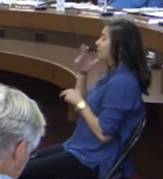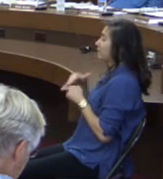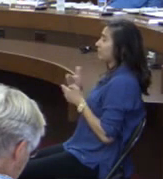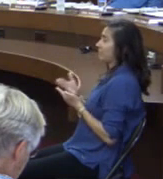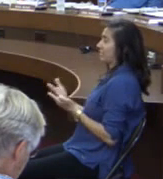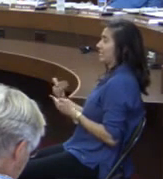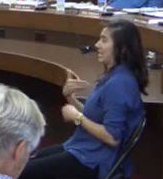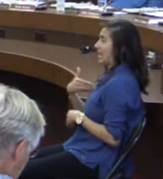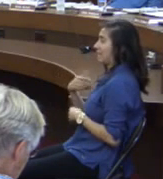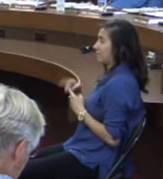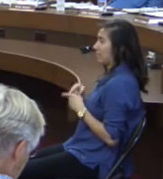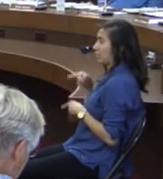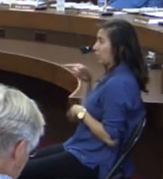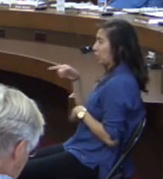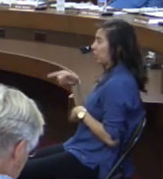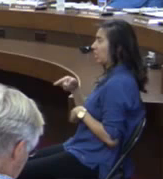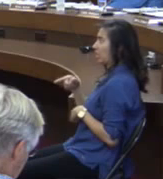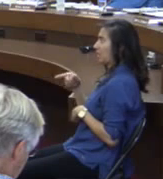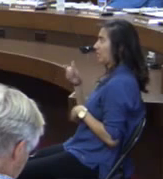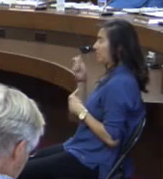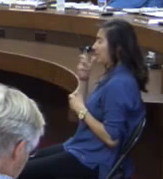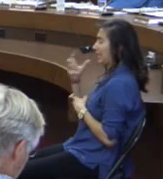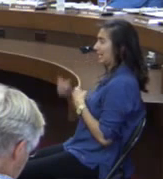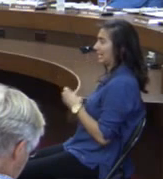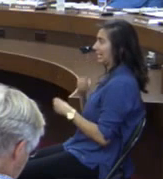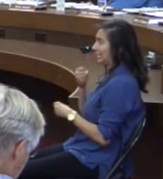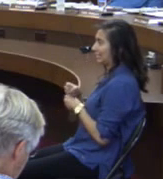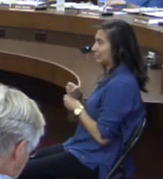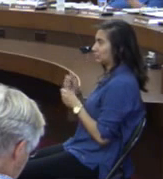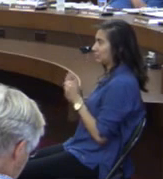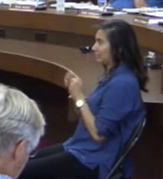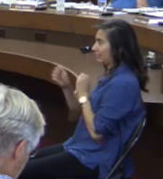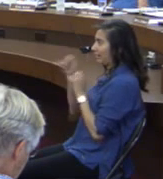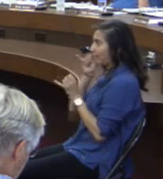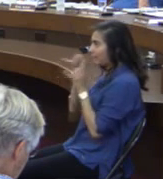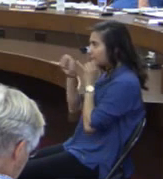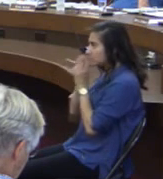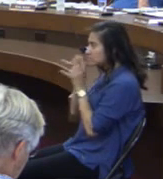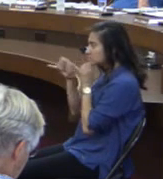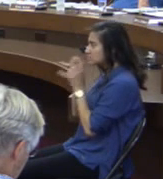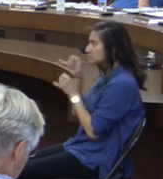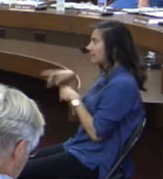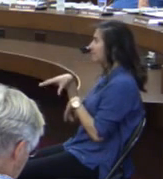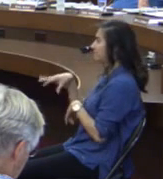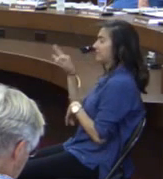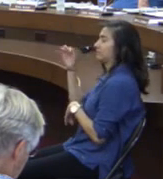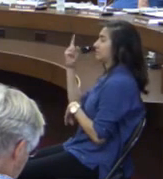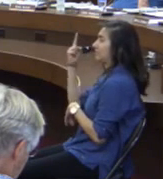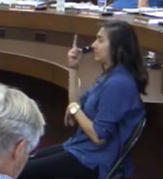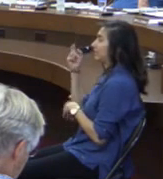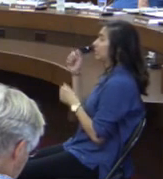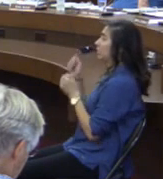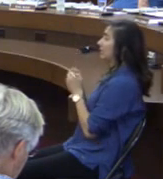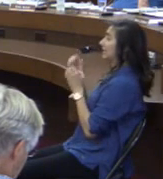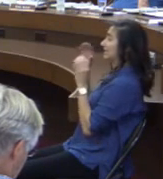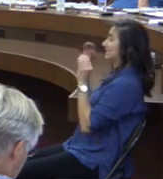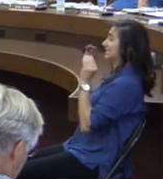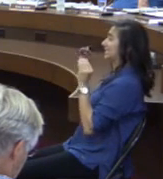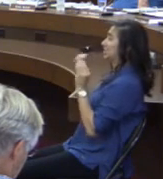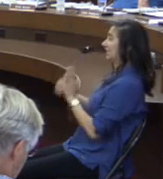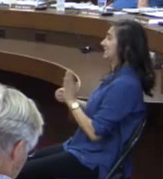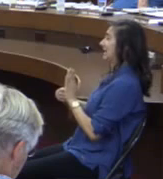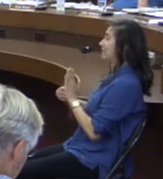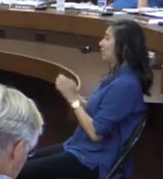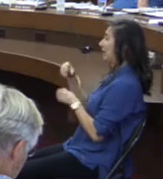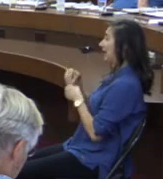I had, I have to say, after all these years in doing interviews, the teaching demo in culinary is